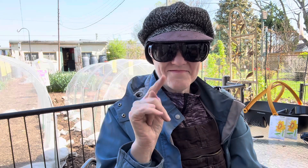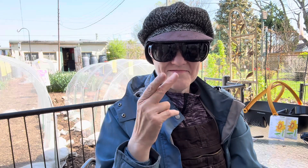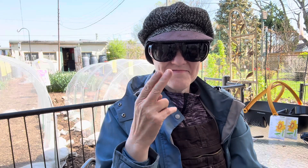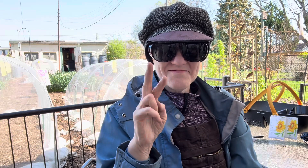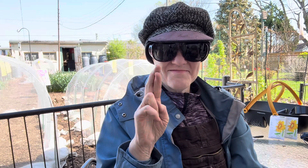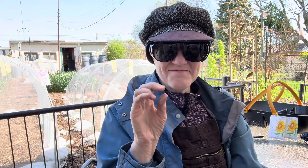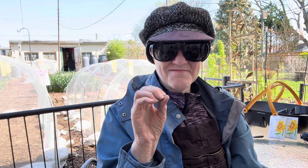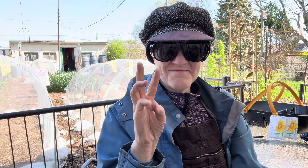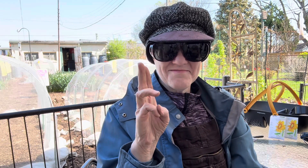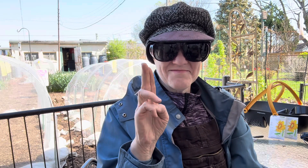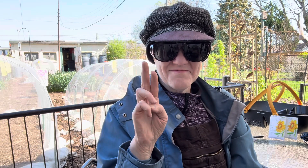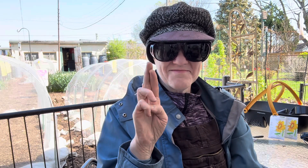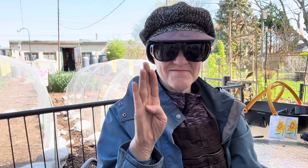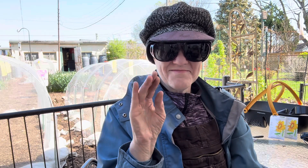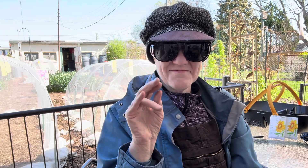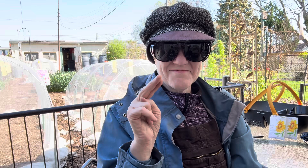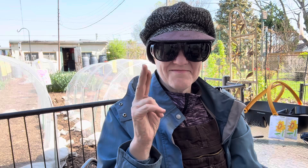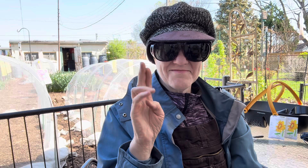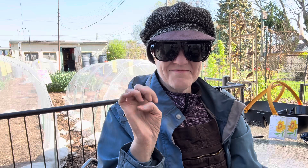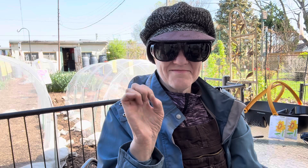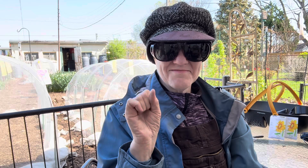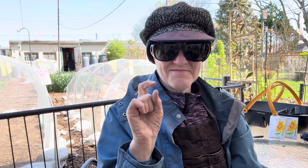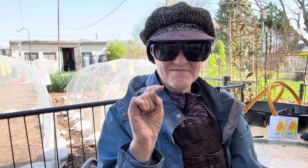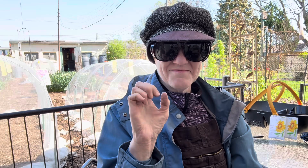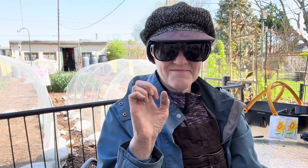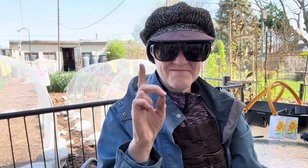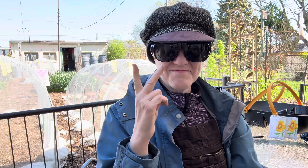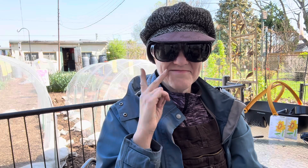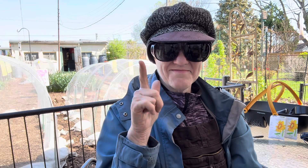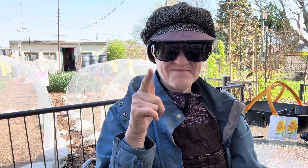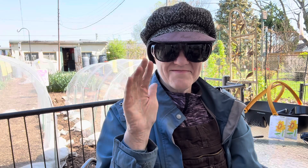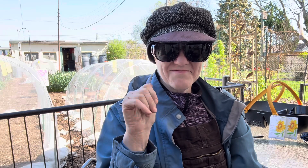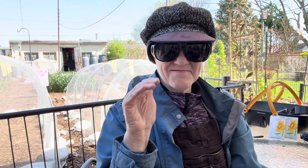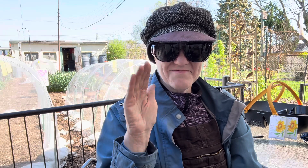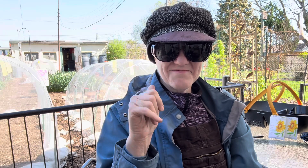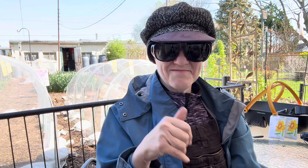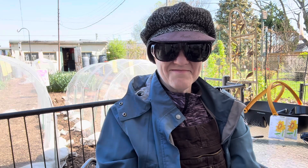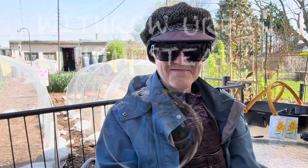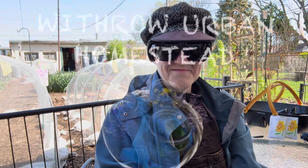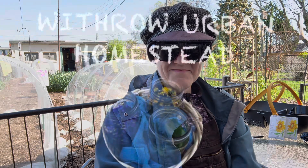for visiting Withrow Urban Homestead. See you later. Bye-bye.